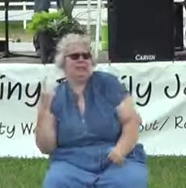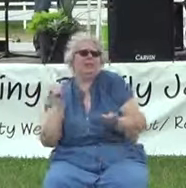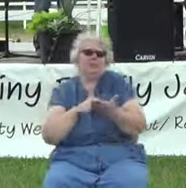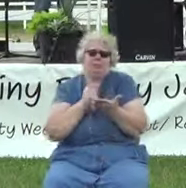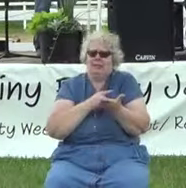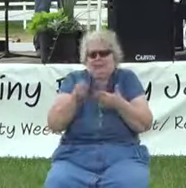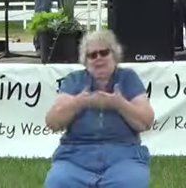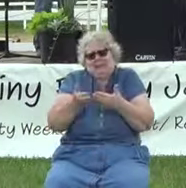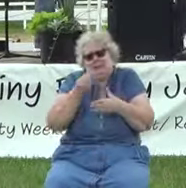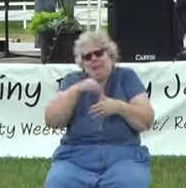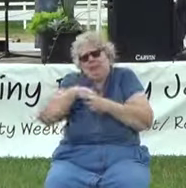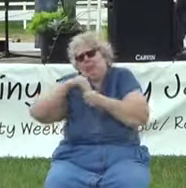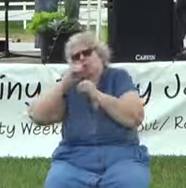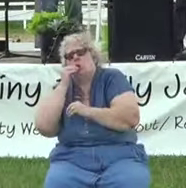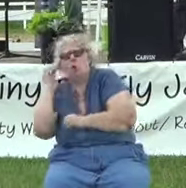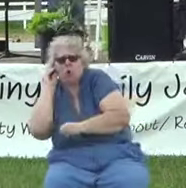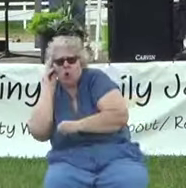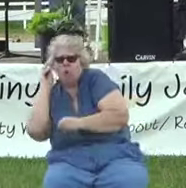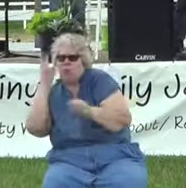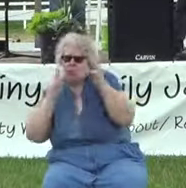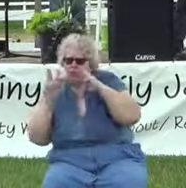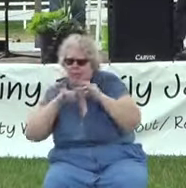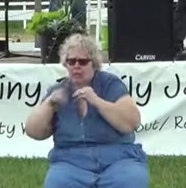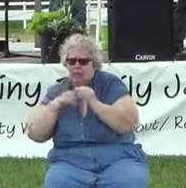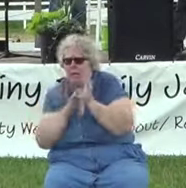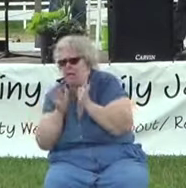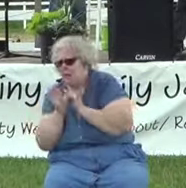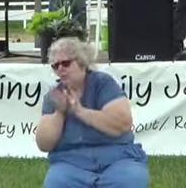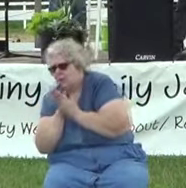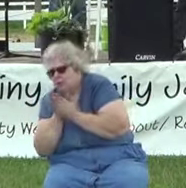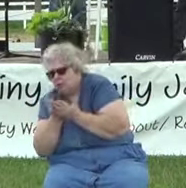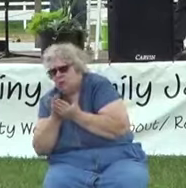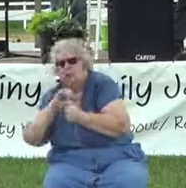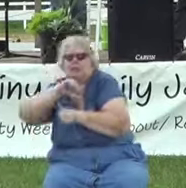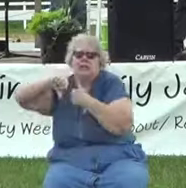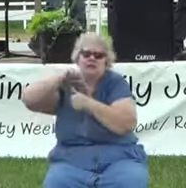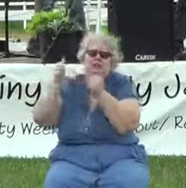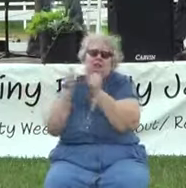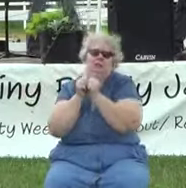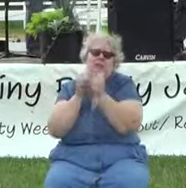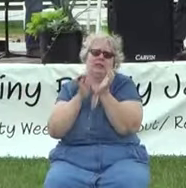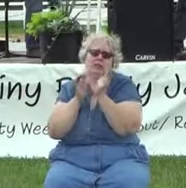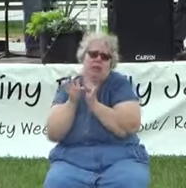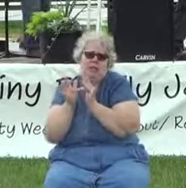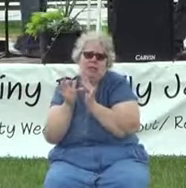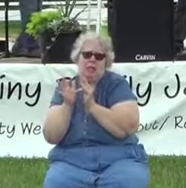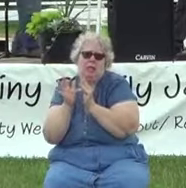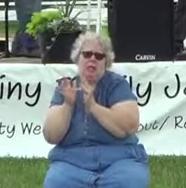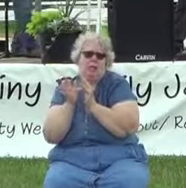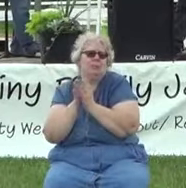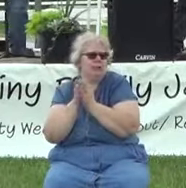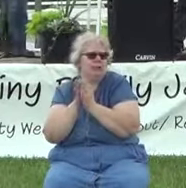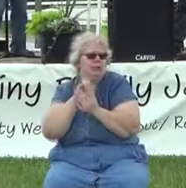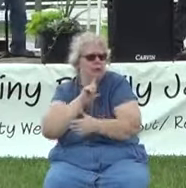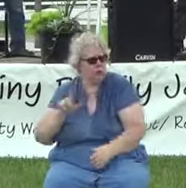and just worry about that Bible and our relationship with the Lord, but we're called to do something much